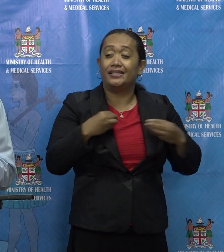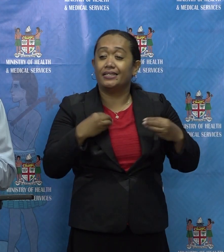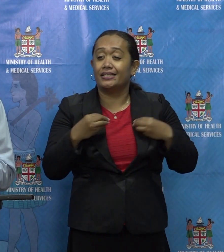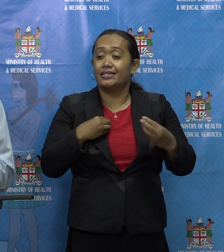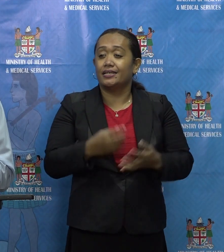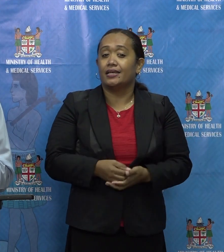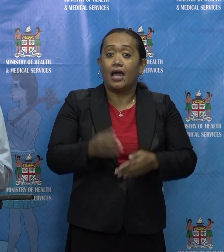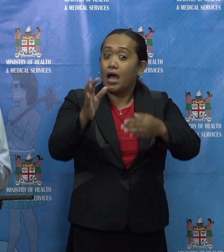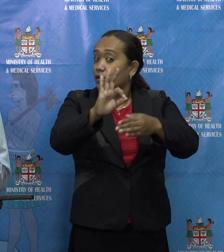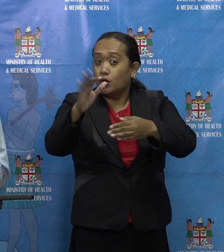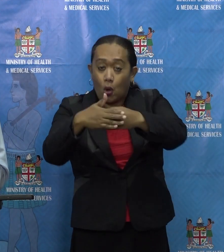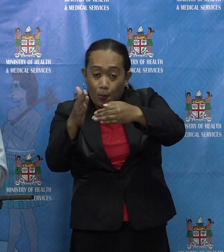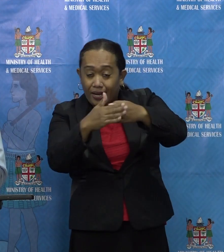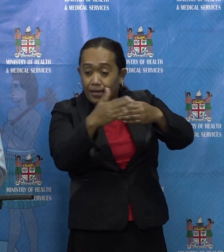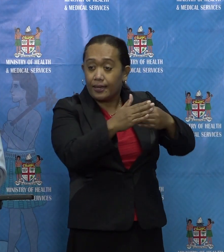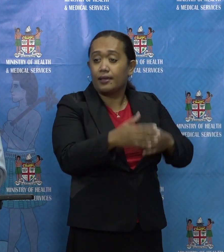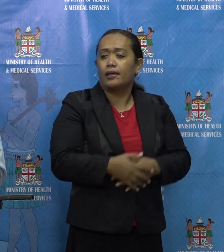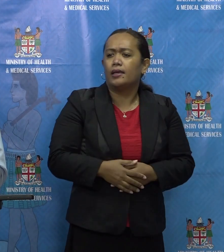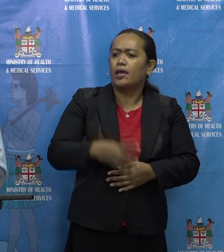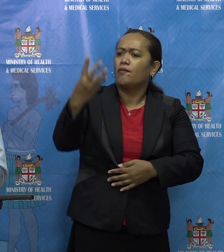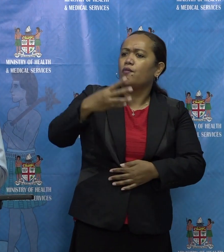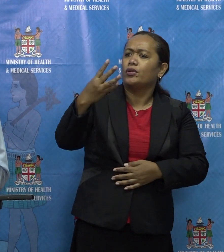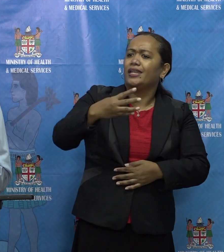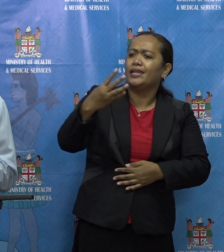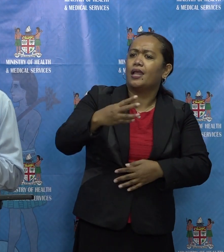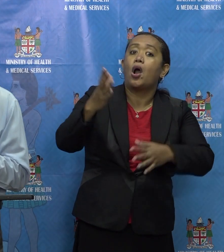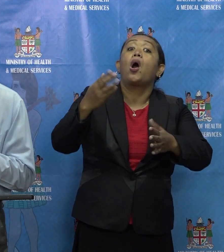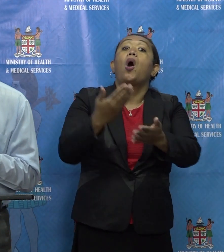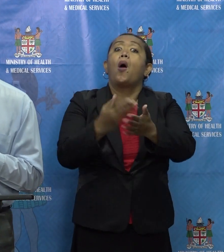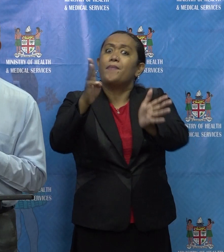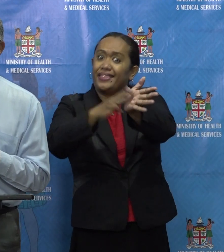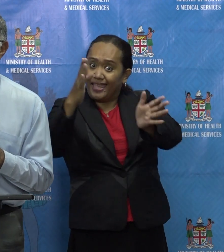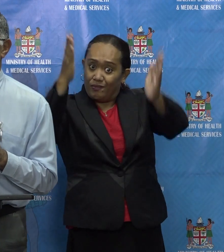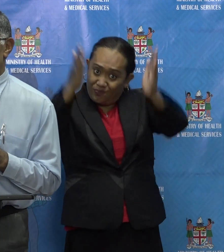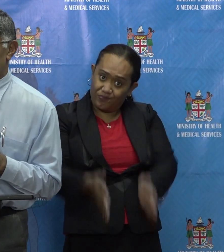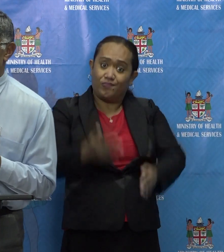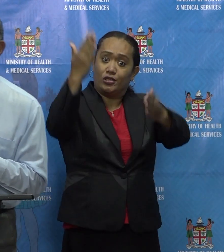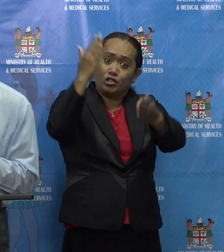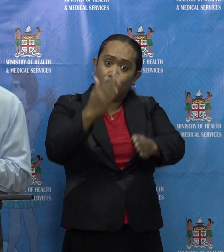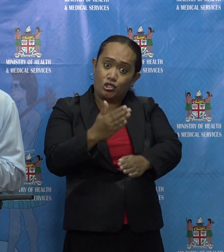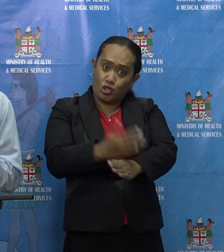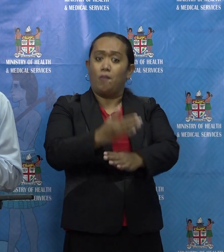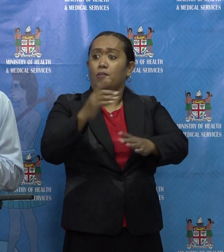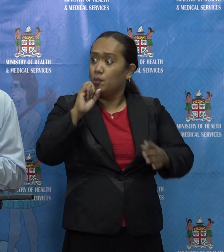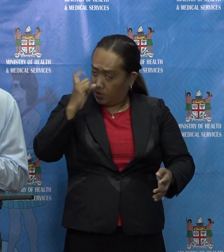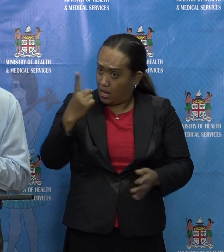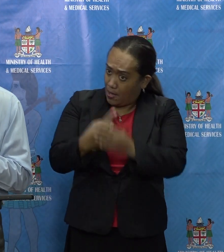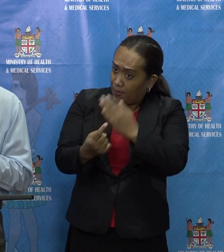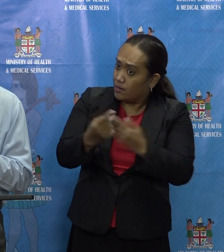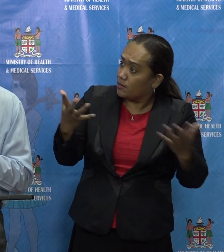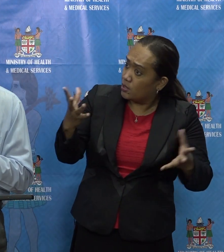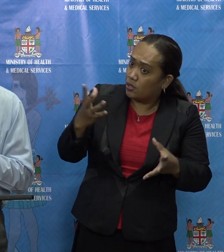that are not opening as of now. The 14-day period comes to an end on Monday morning. Does it mean, with you announcing all this,